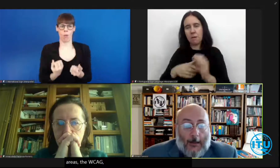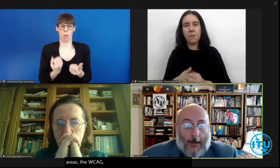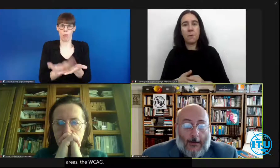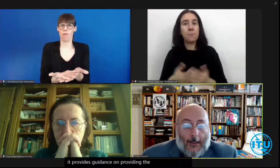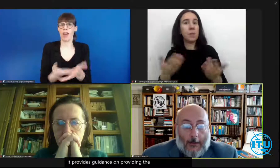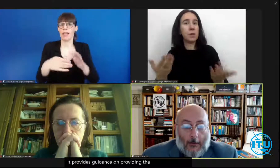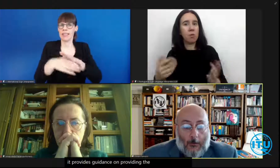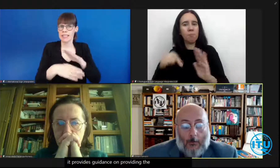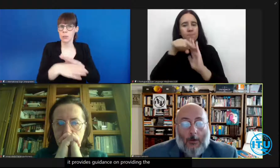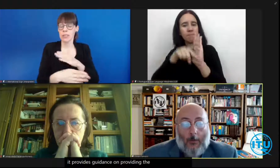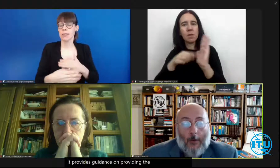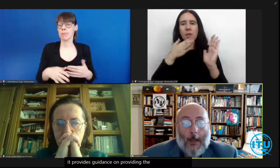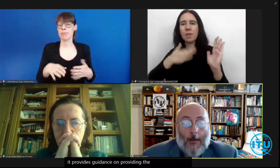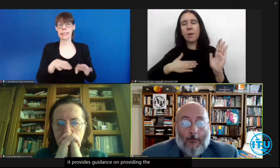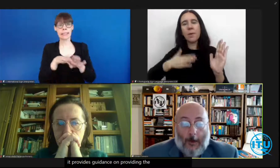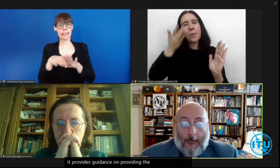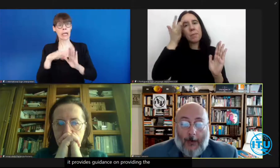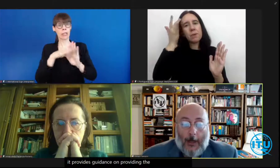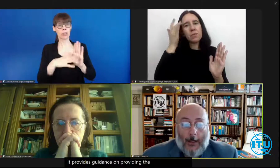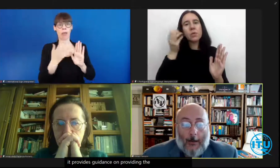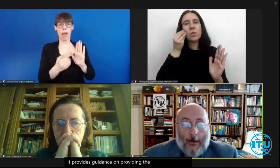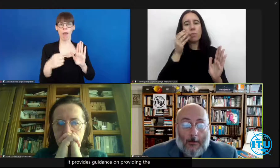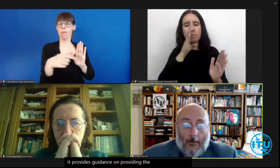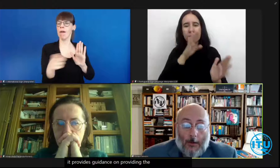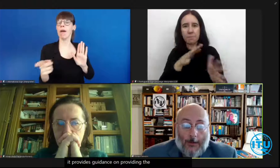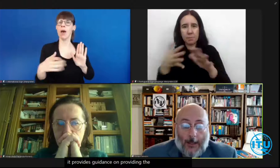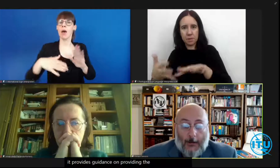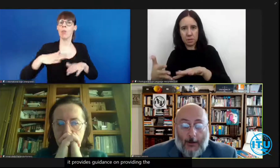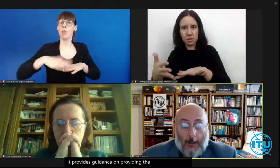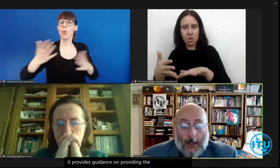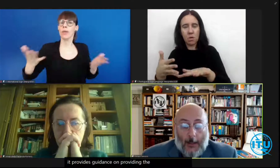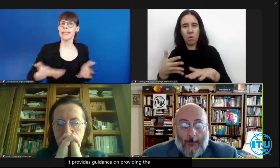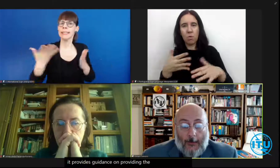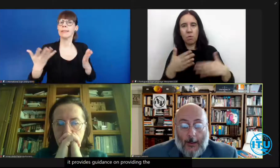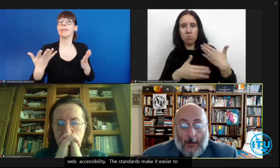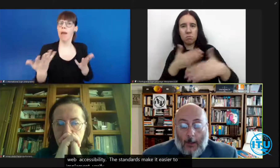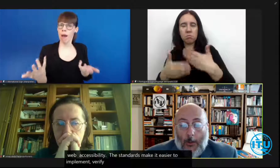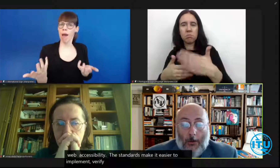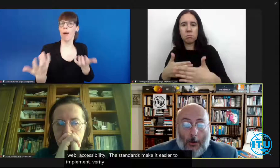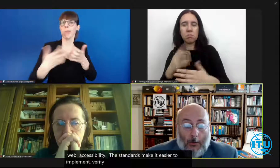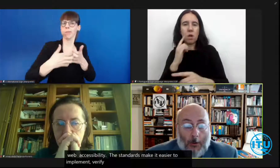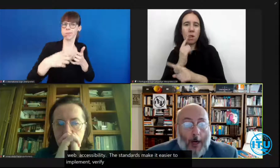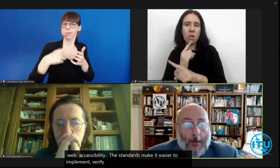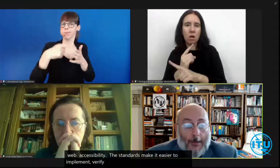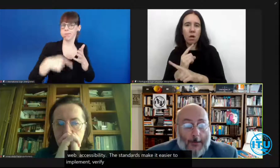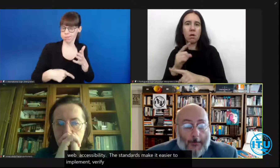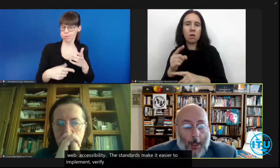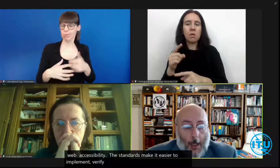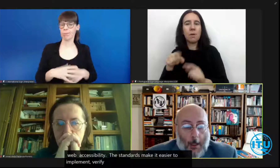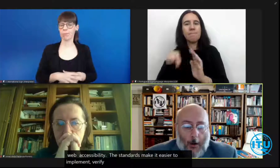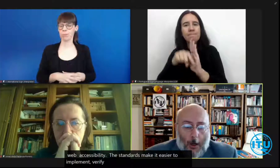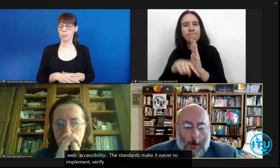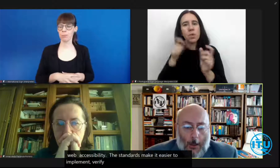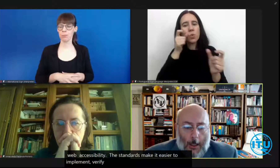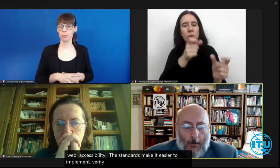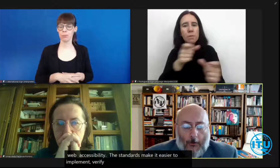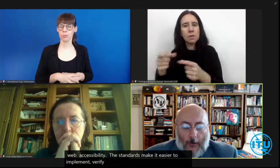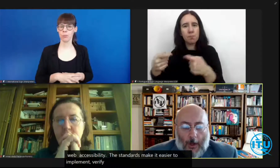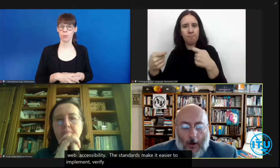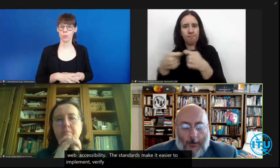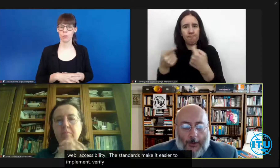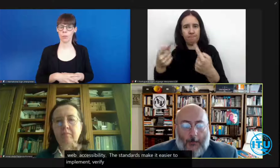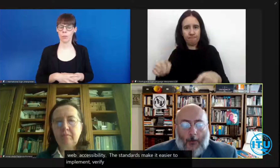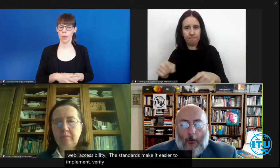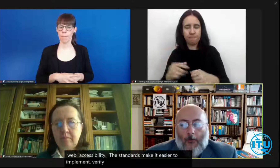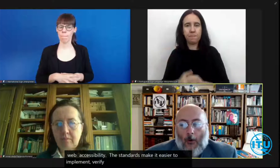Standards make it easier to implement, verify, and to assess against regulatory requirements. It